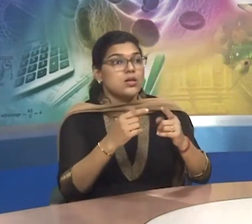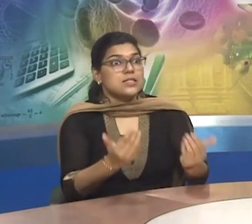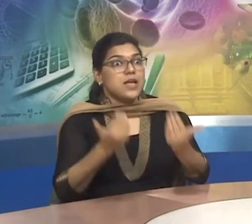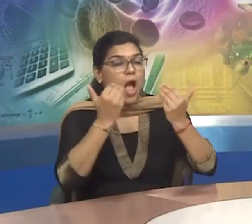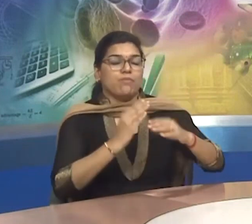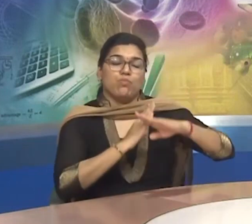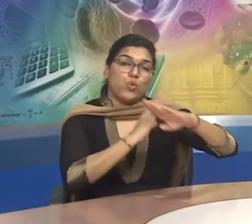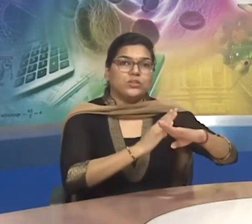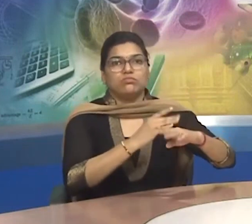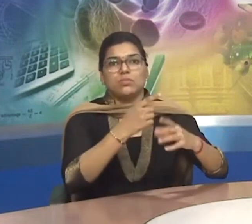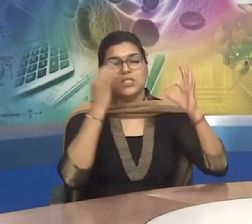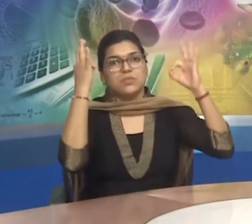them is